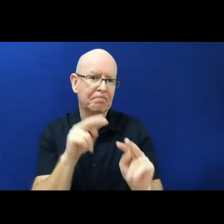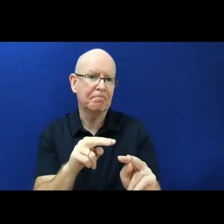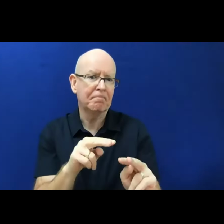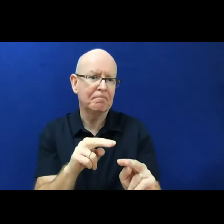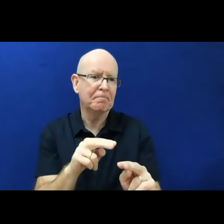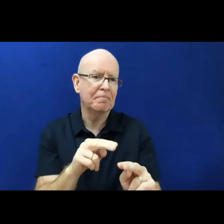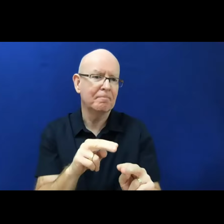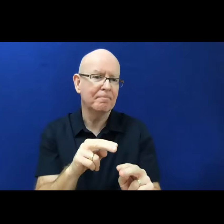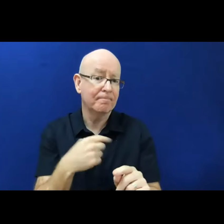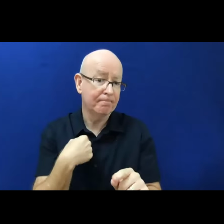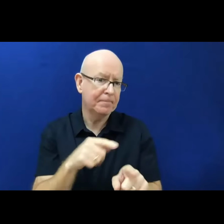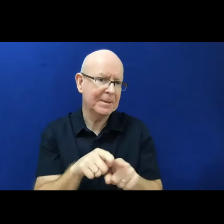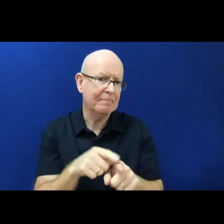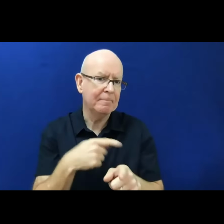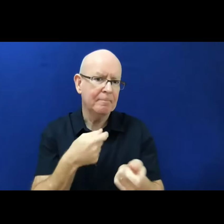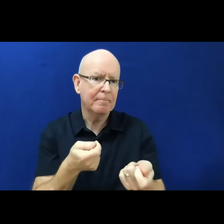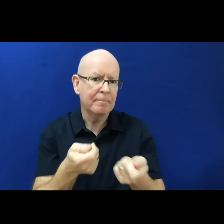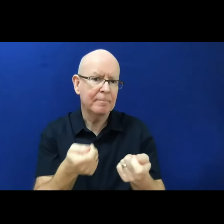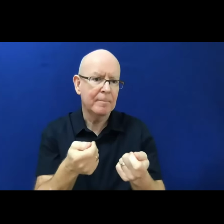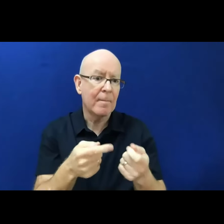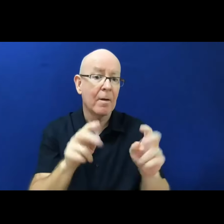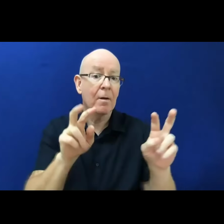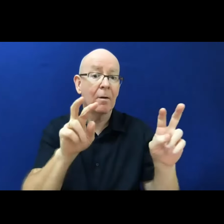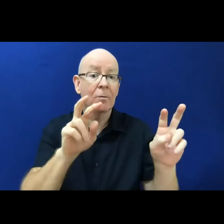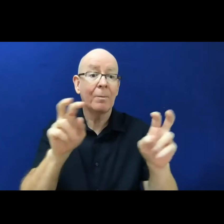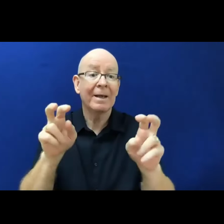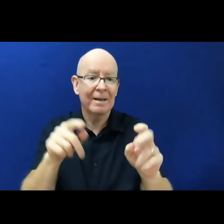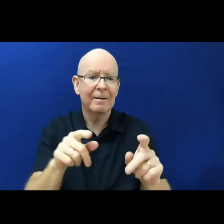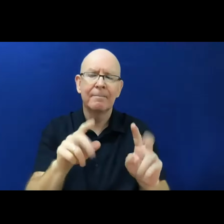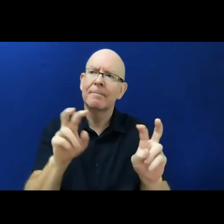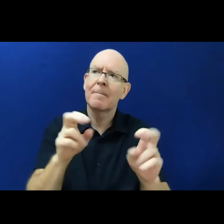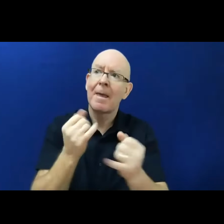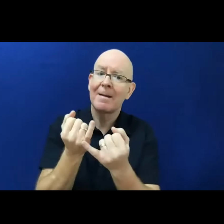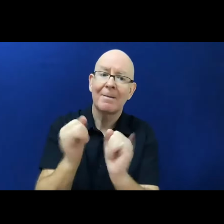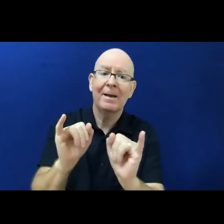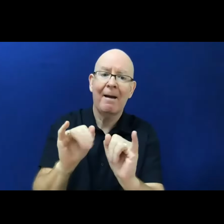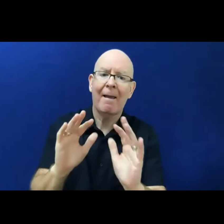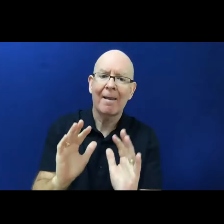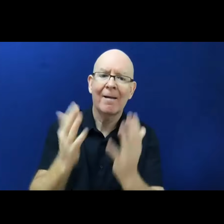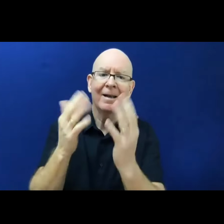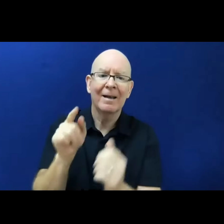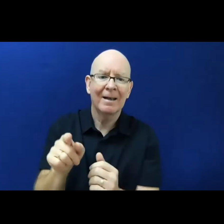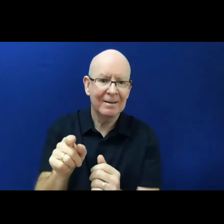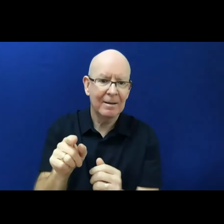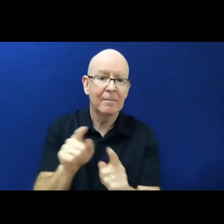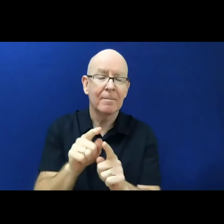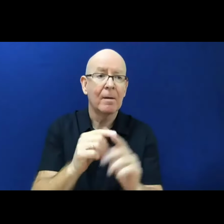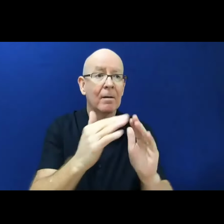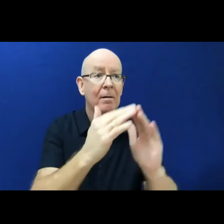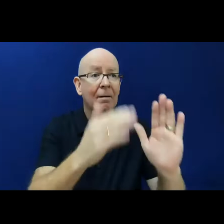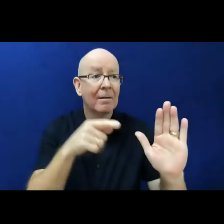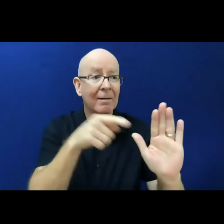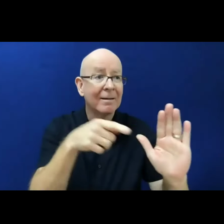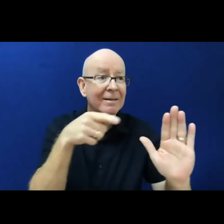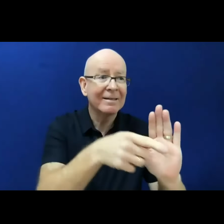disability strategy. And I've noticed that now when I think about the future actions, it would be so good to have data on